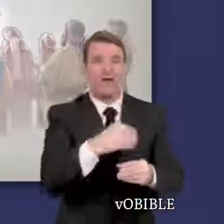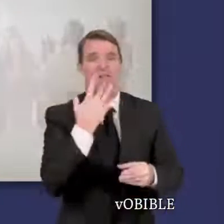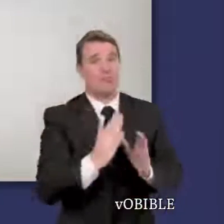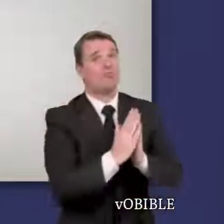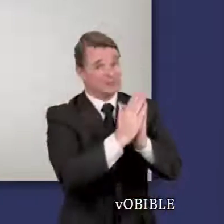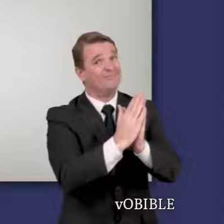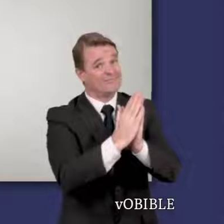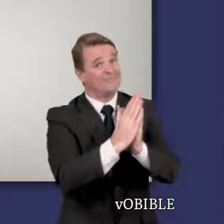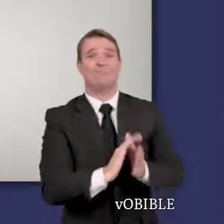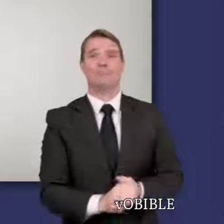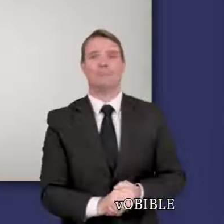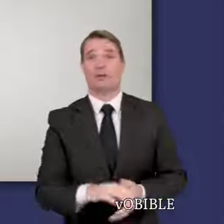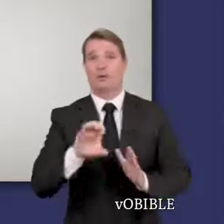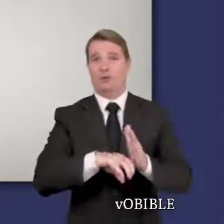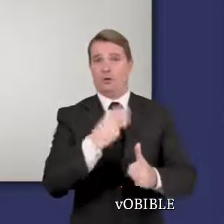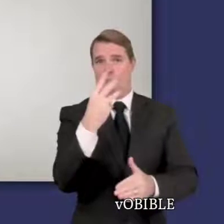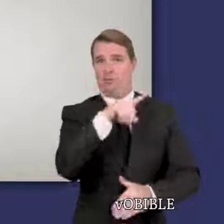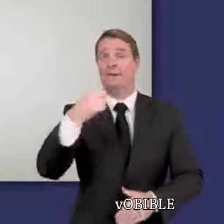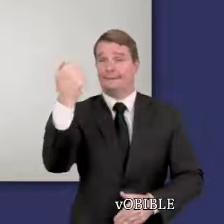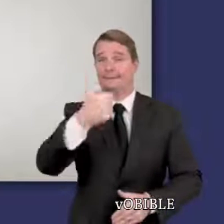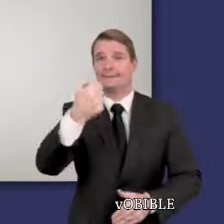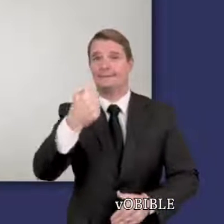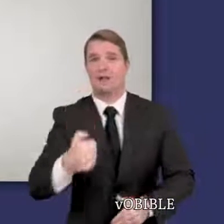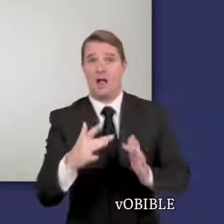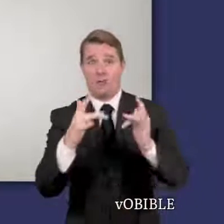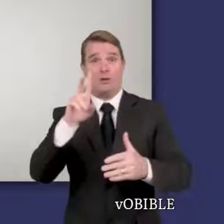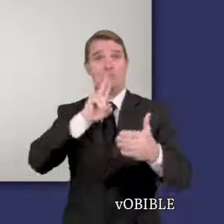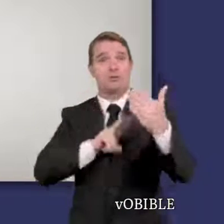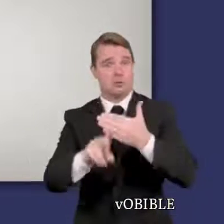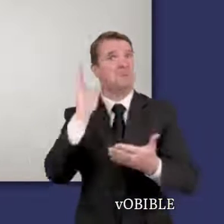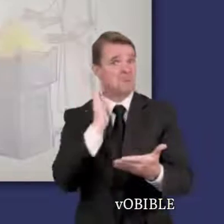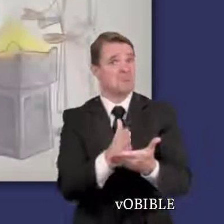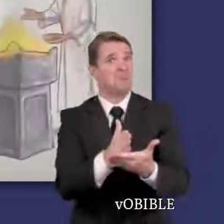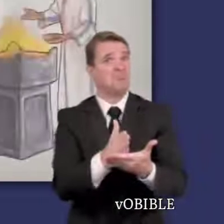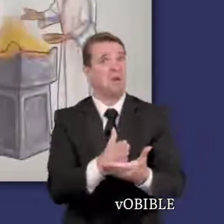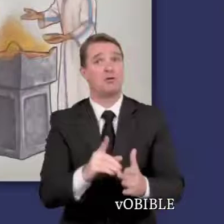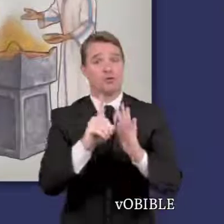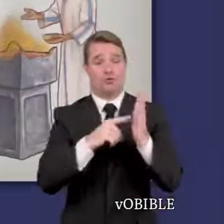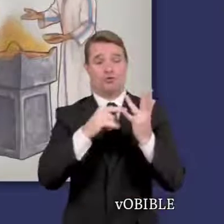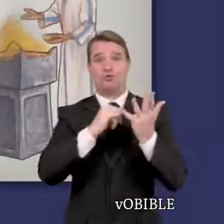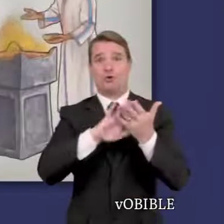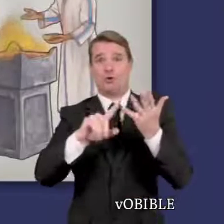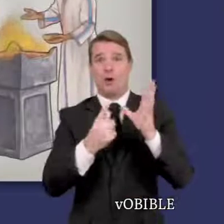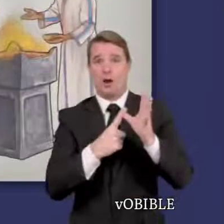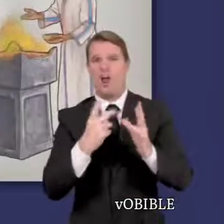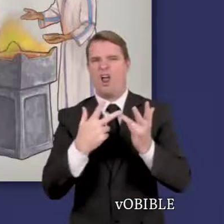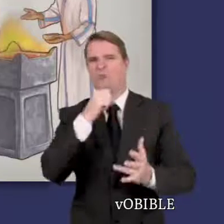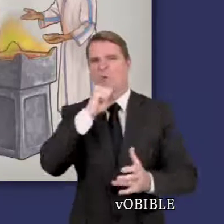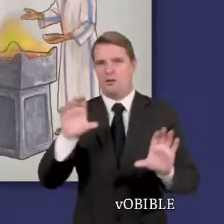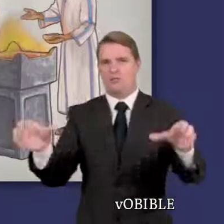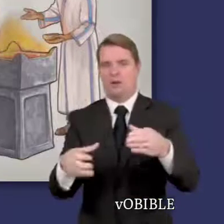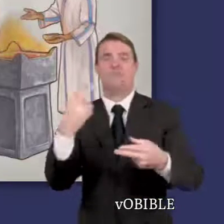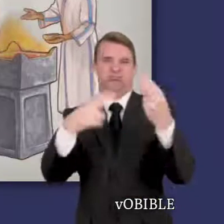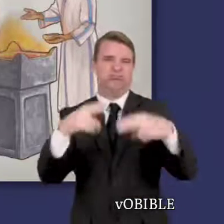worship. In chapters 3 to 16, we see that the angel's words begin to be fulfilled after